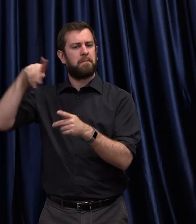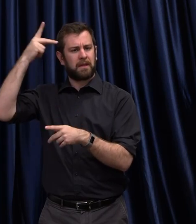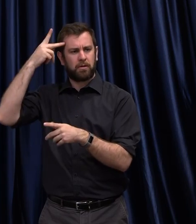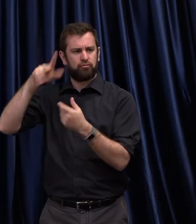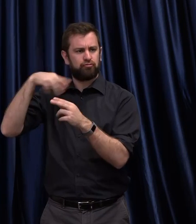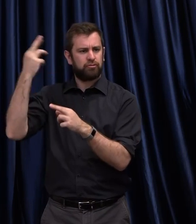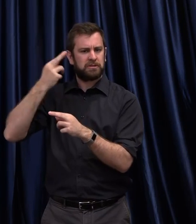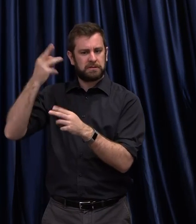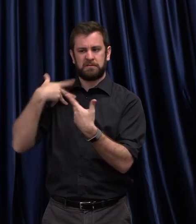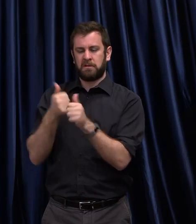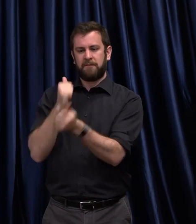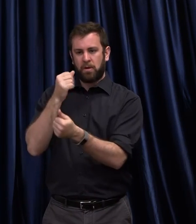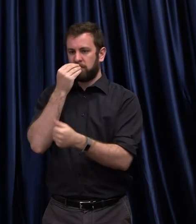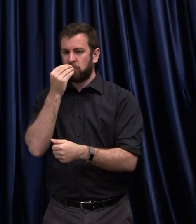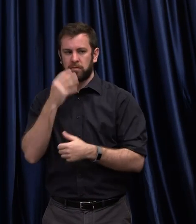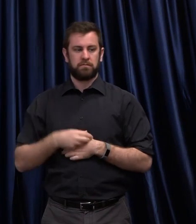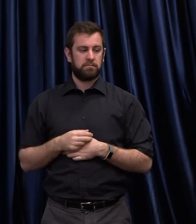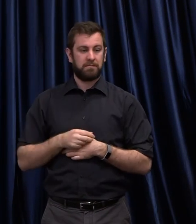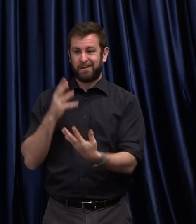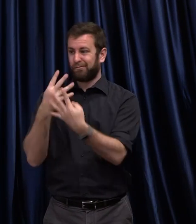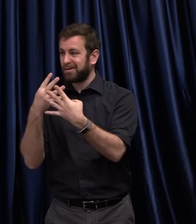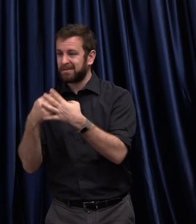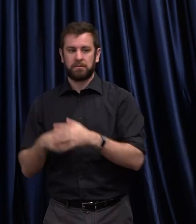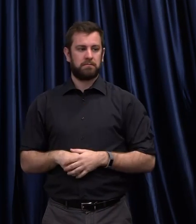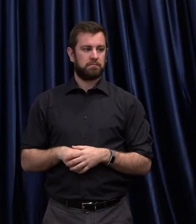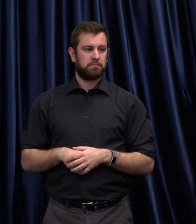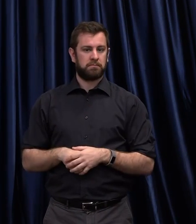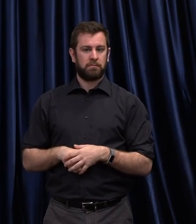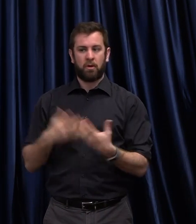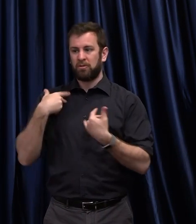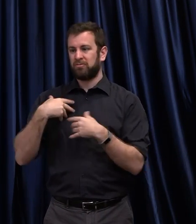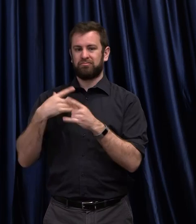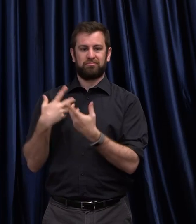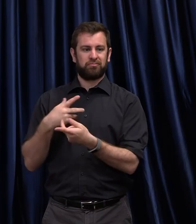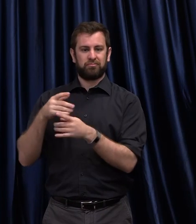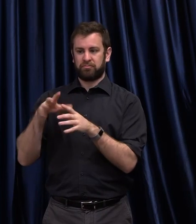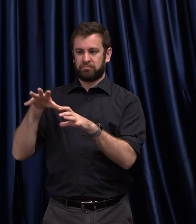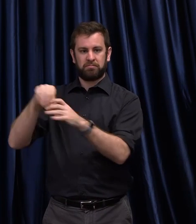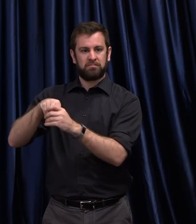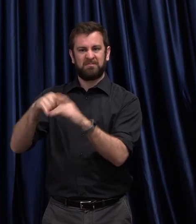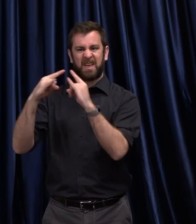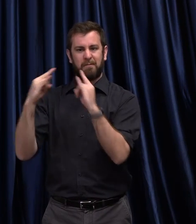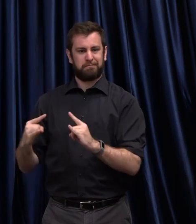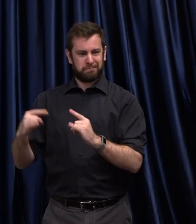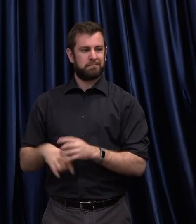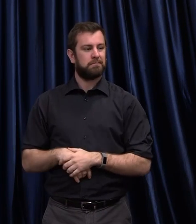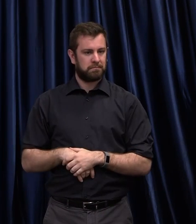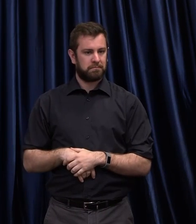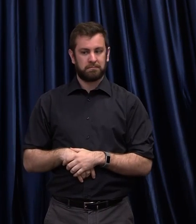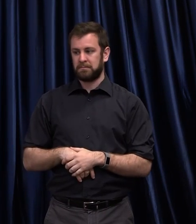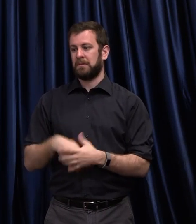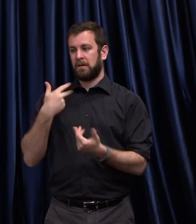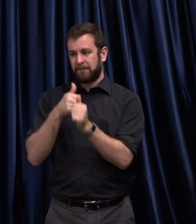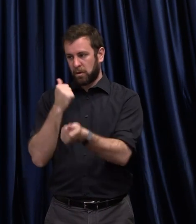They find themselves in a concentration camp. And so they abstain. They don't eat, they don't